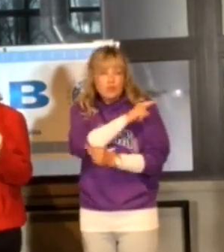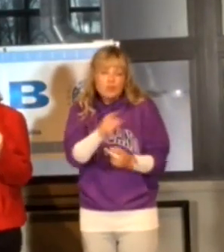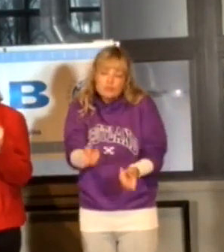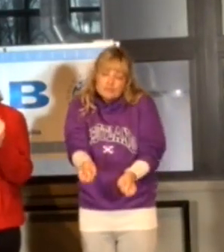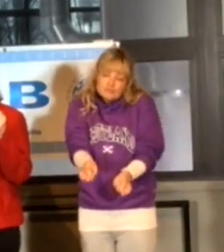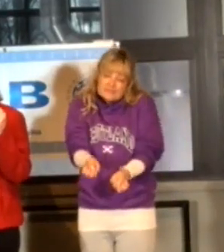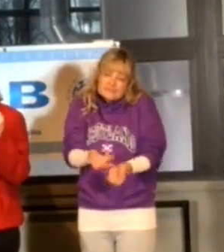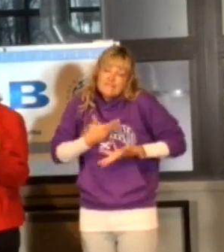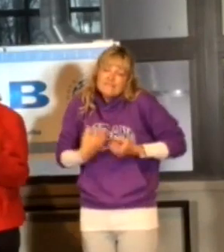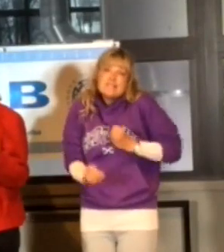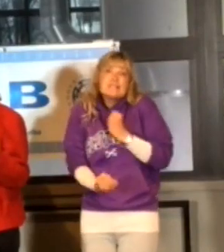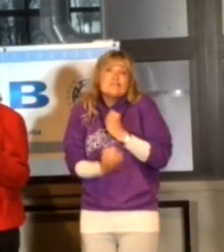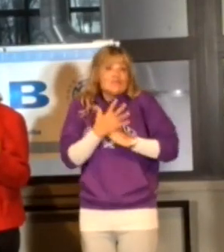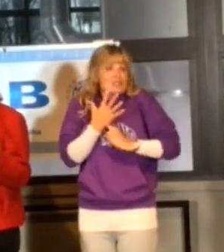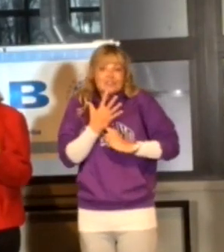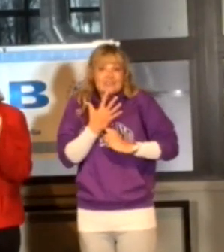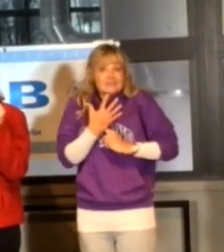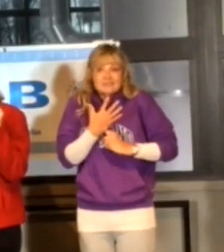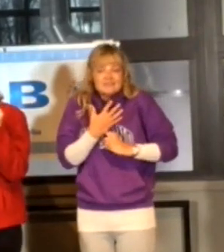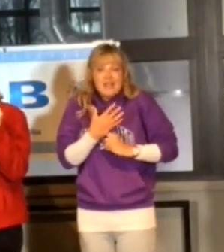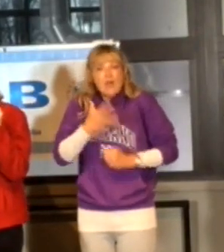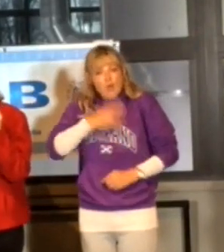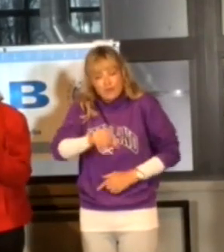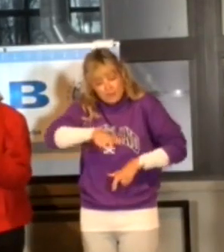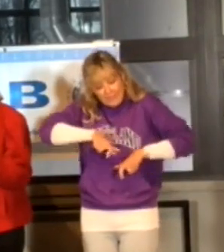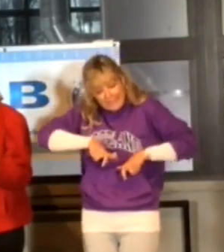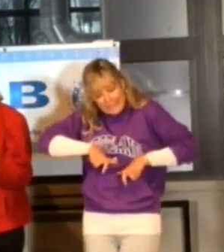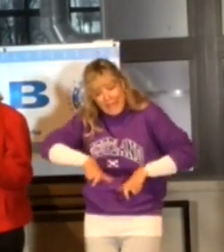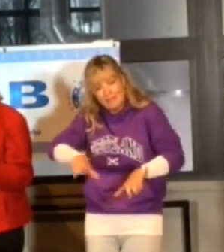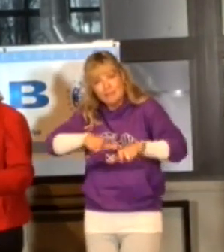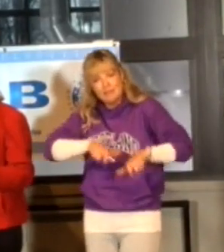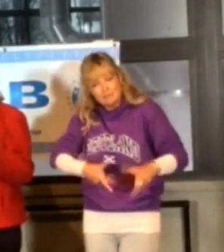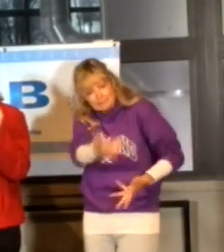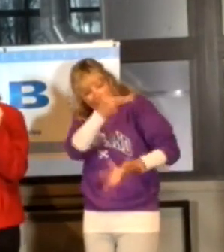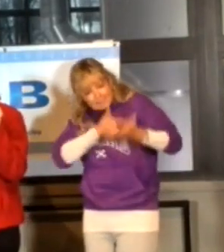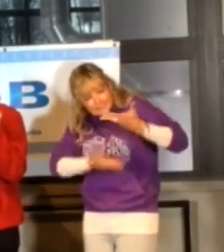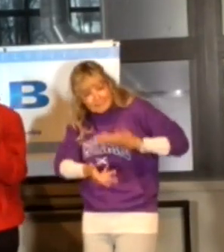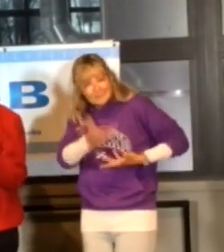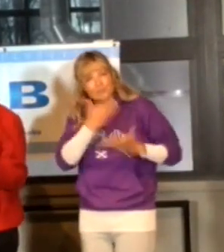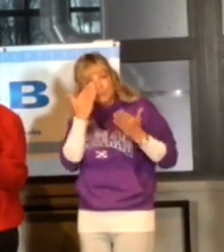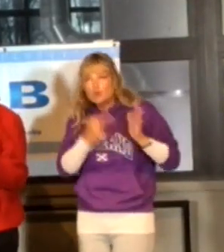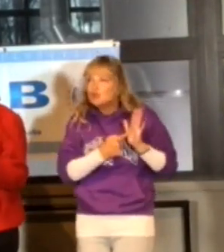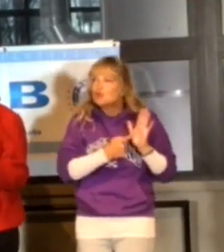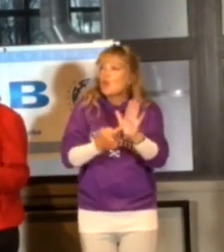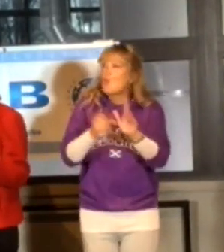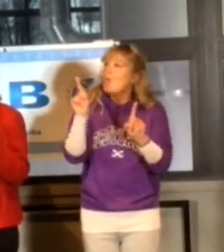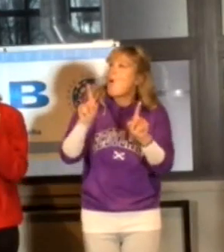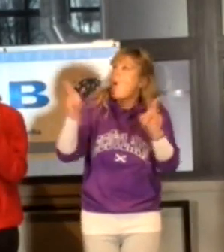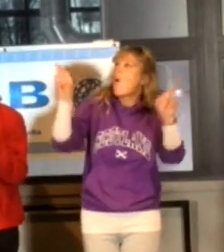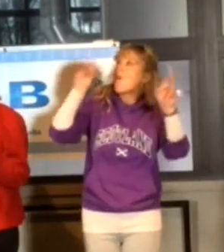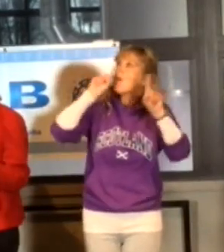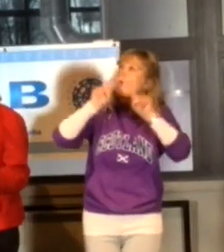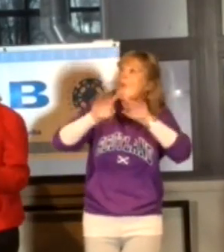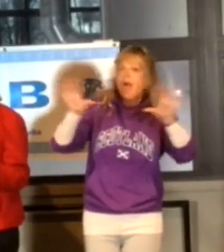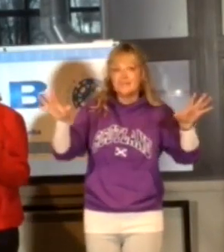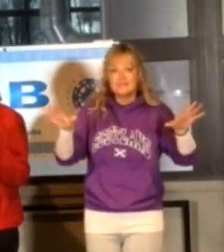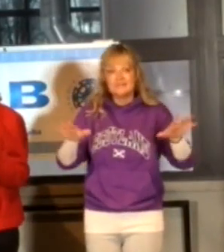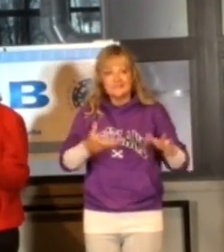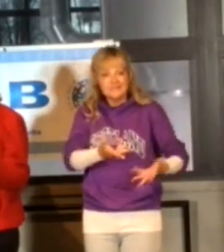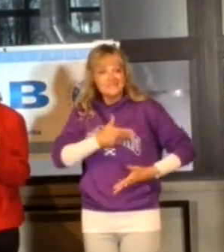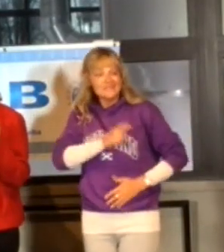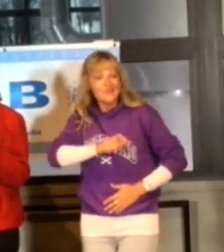need from you to give us the confidence, to give us the hope, to light the way into